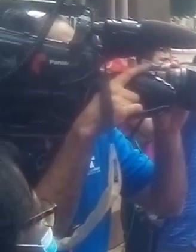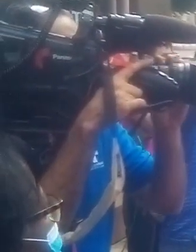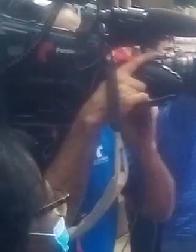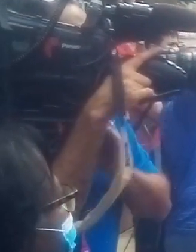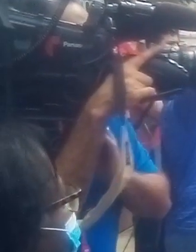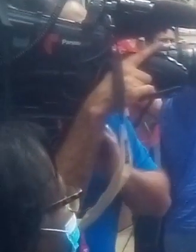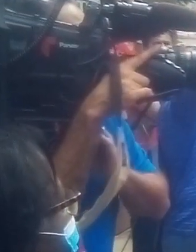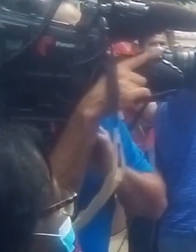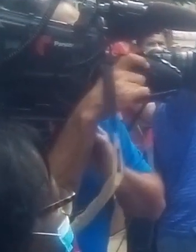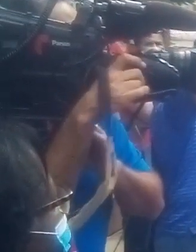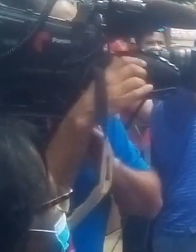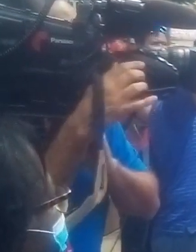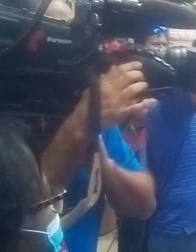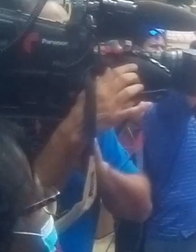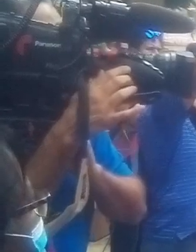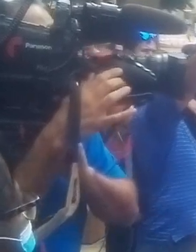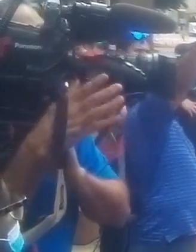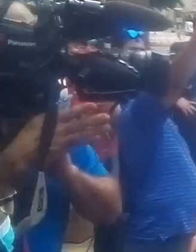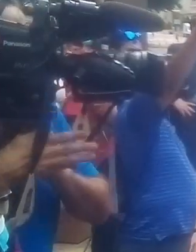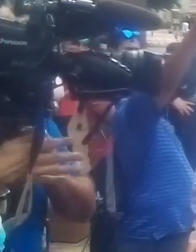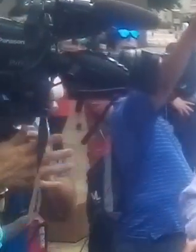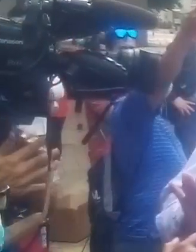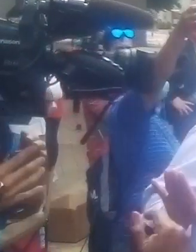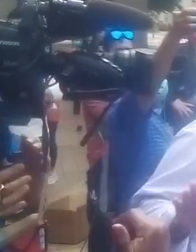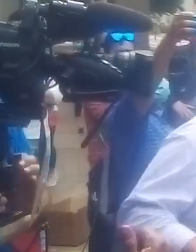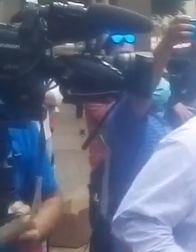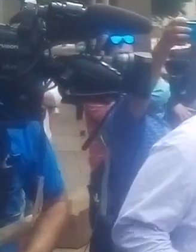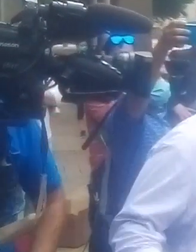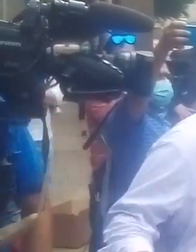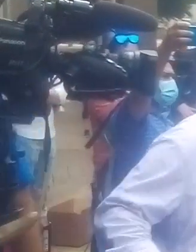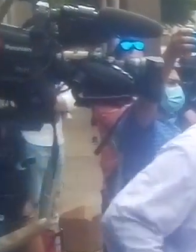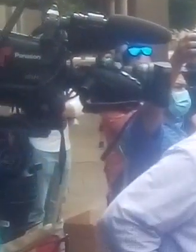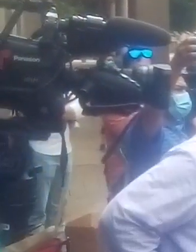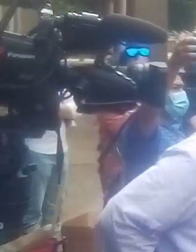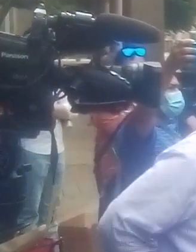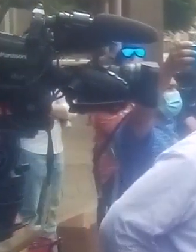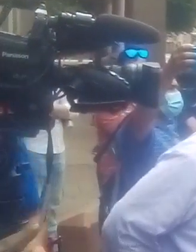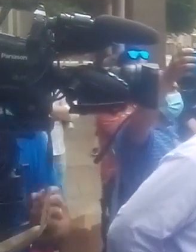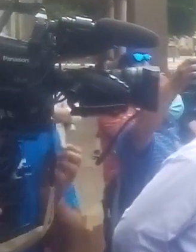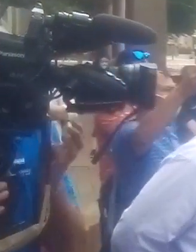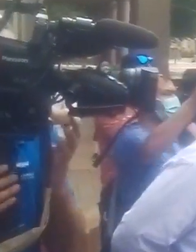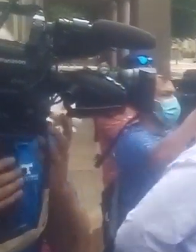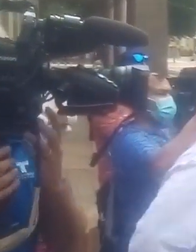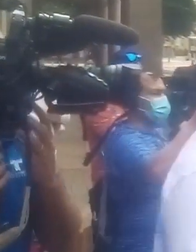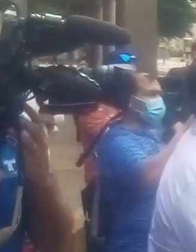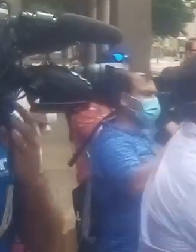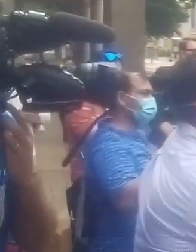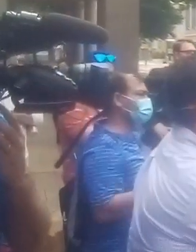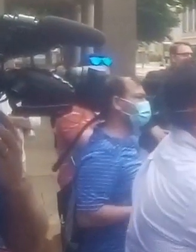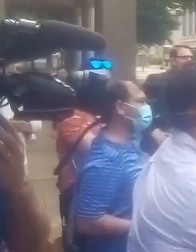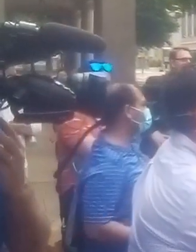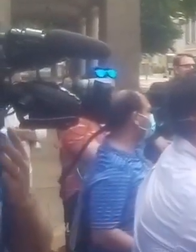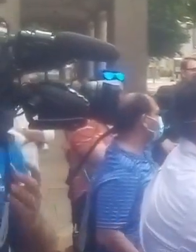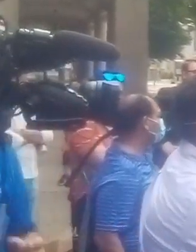This is just for the. I'm sorry. This is, oh, just, this is for just for the draft right now. Sorry. This is part one. Right. If there are no questions.